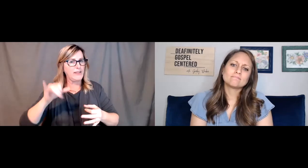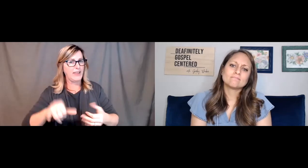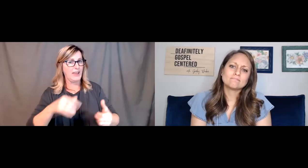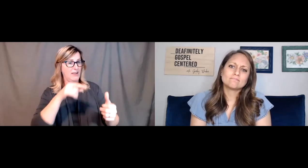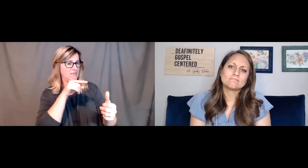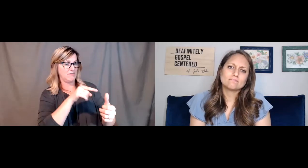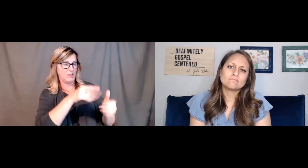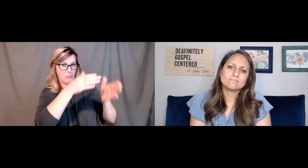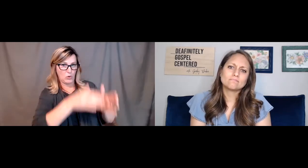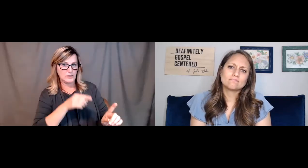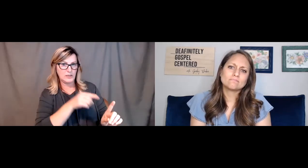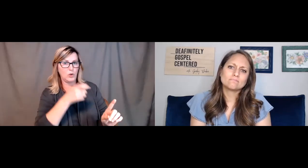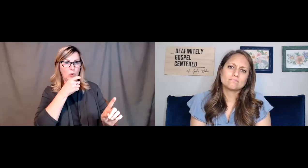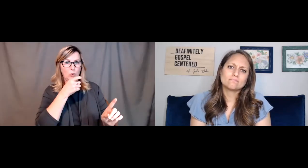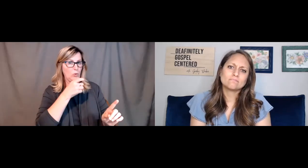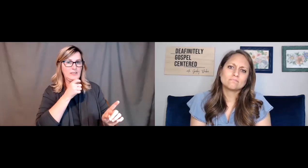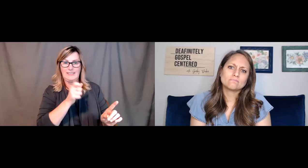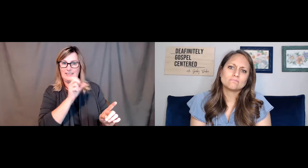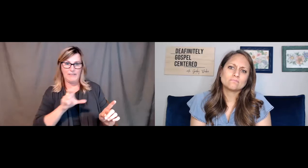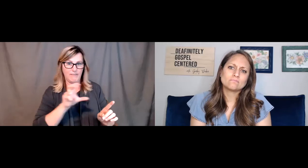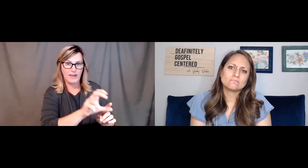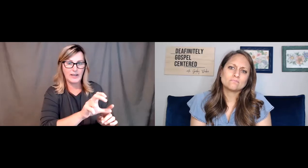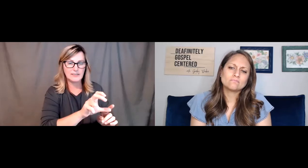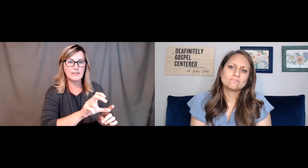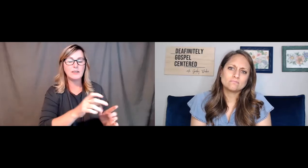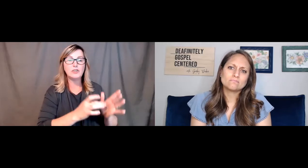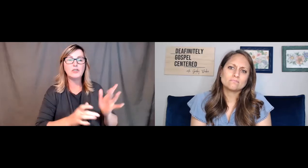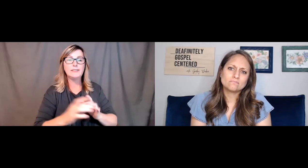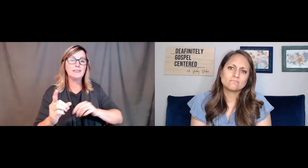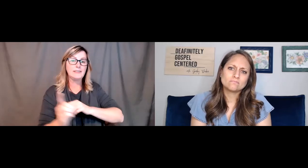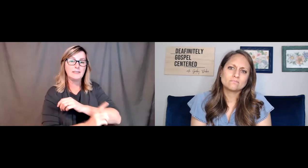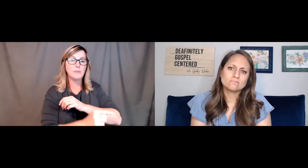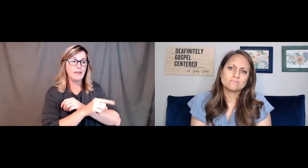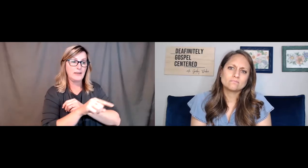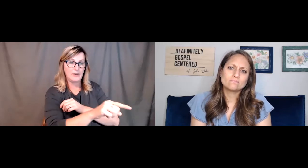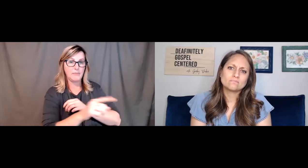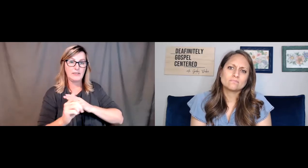And so Jesus explains and says, the person that doesn't invest